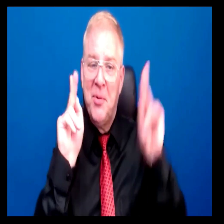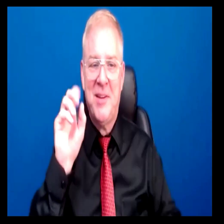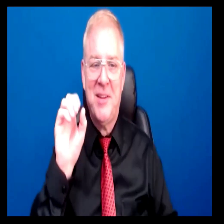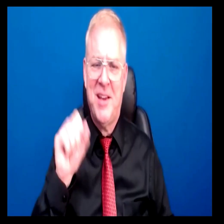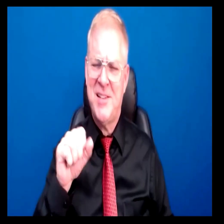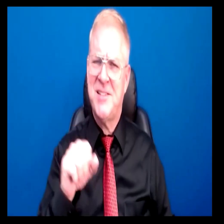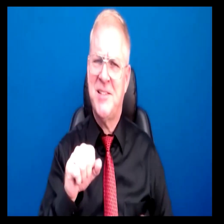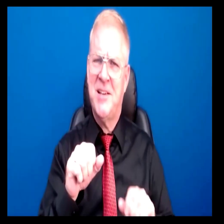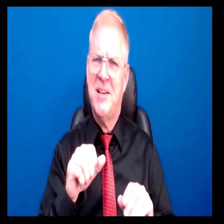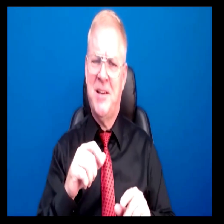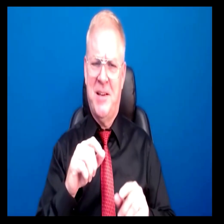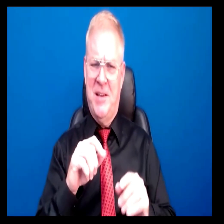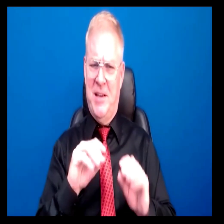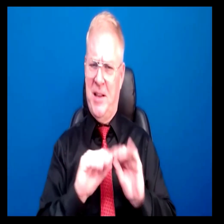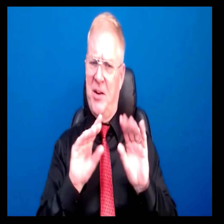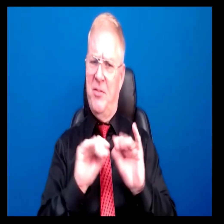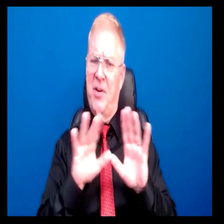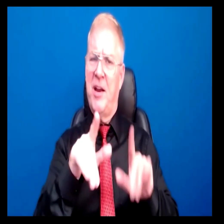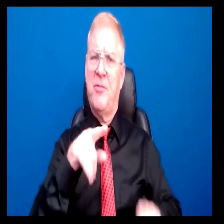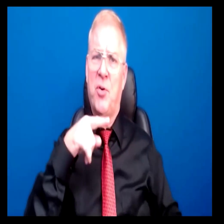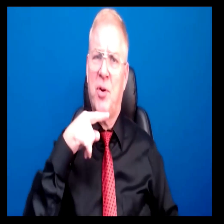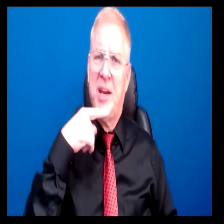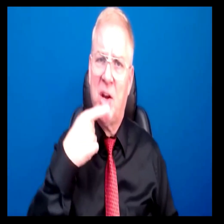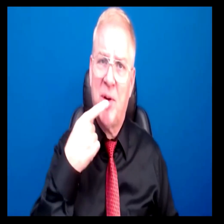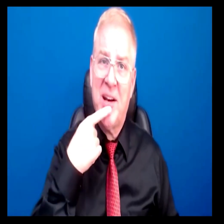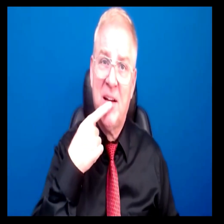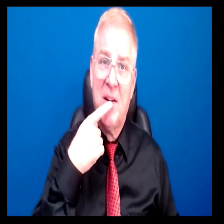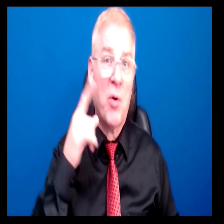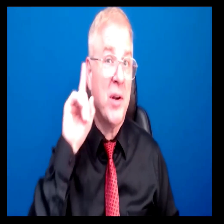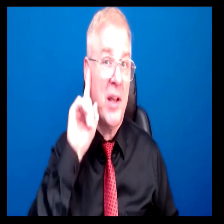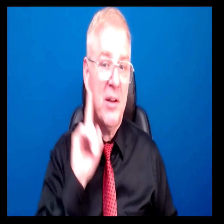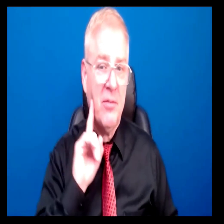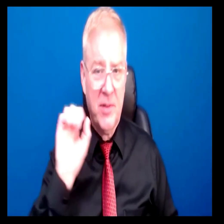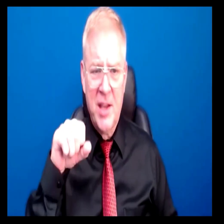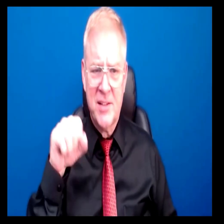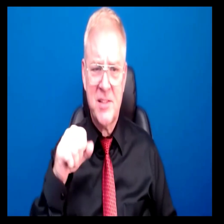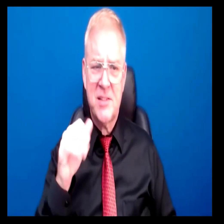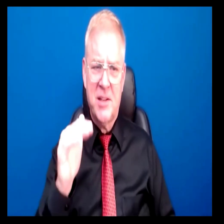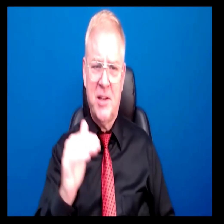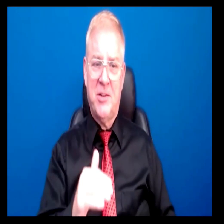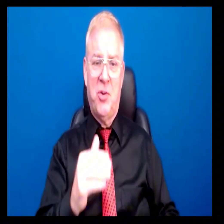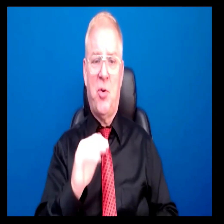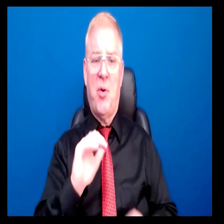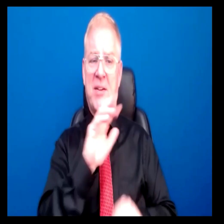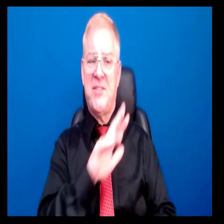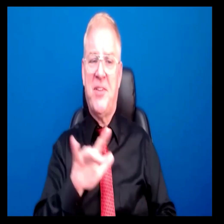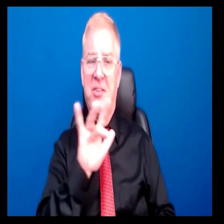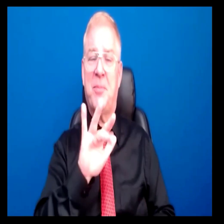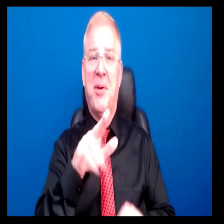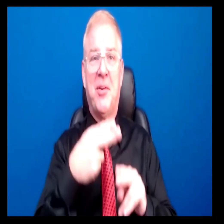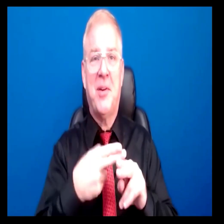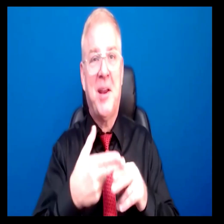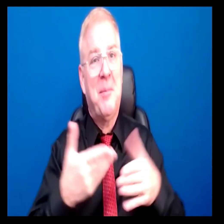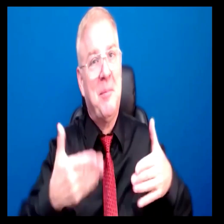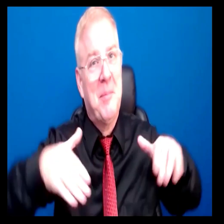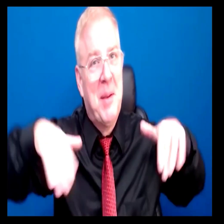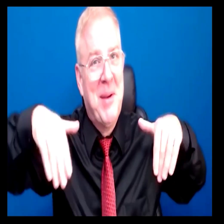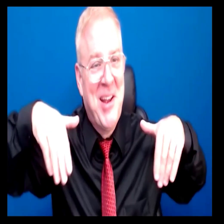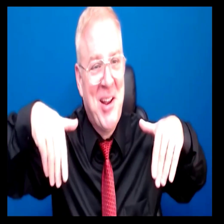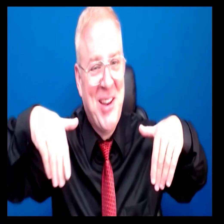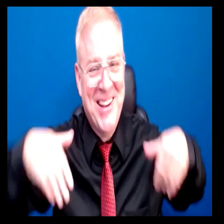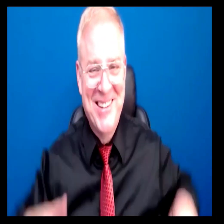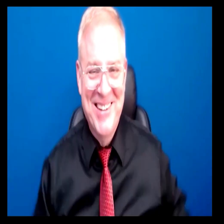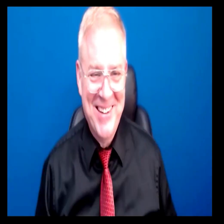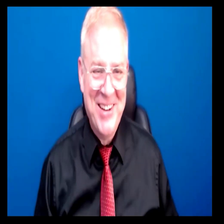Greet people? Yes. Clarify if you're hearing or deaf? Yes. You know how to fingerspell your name?